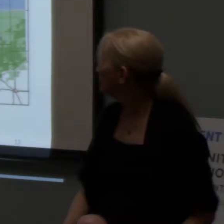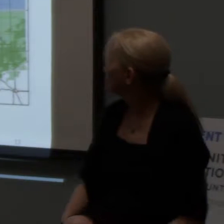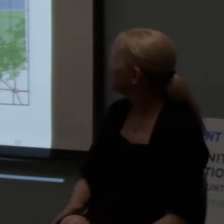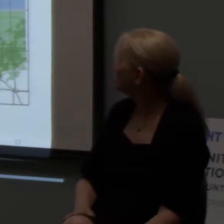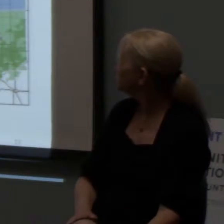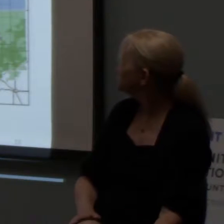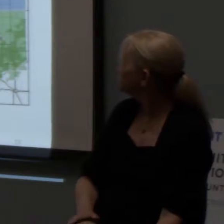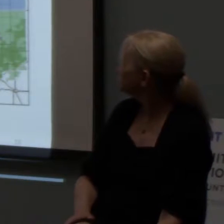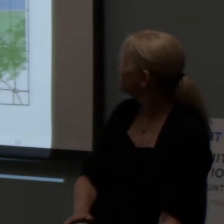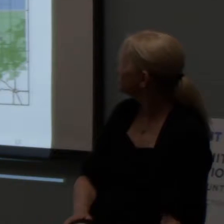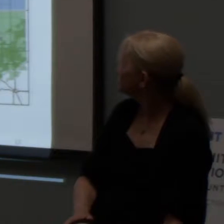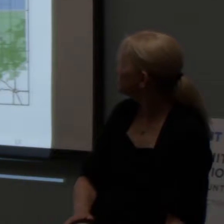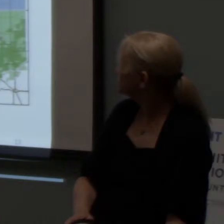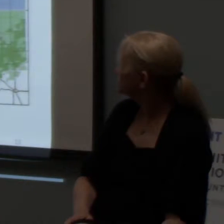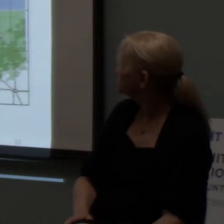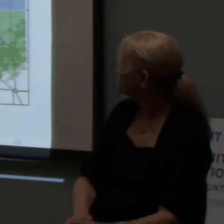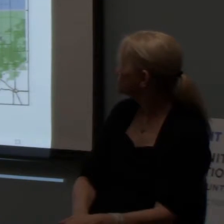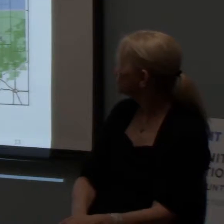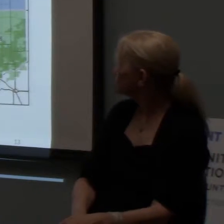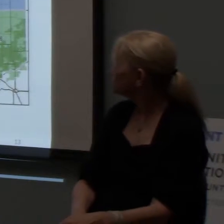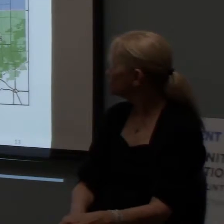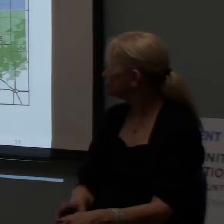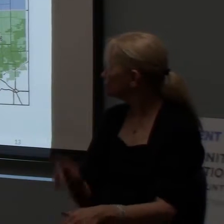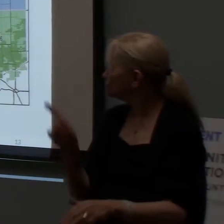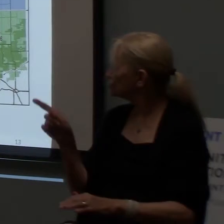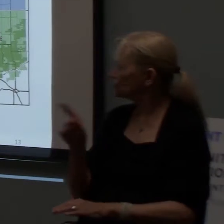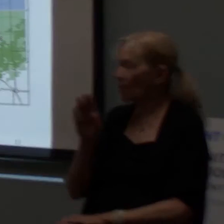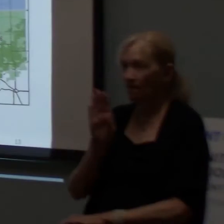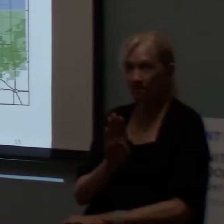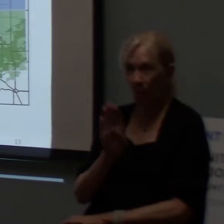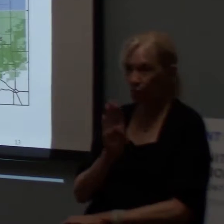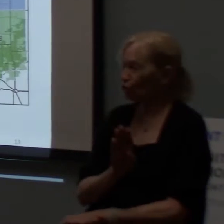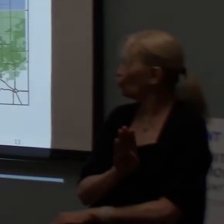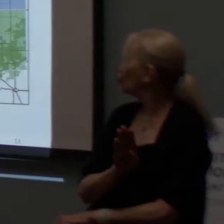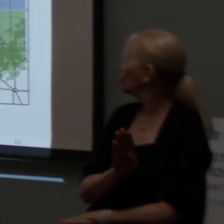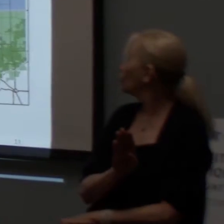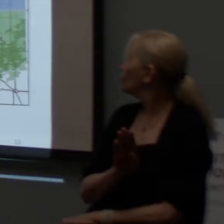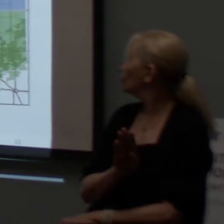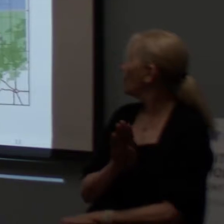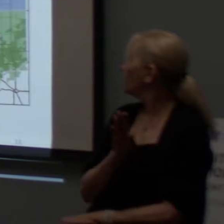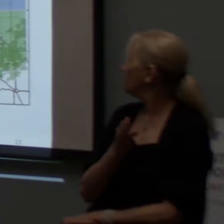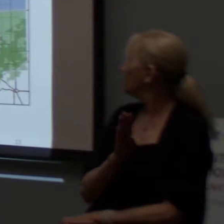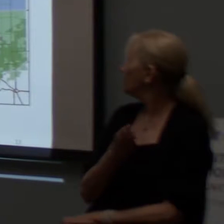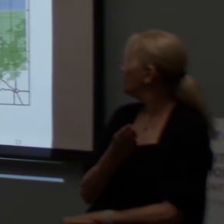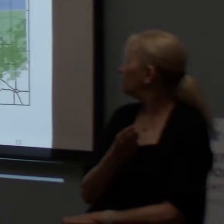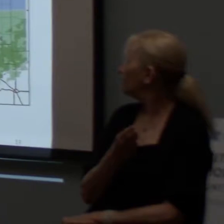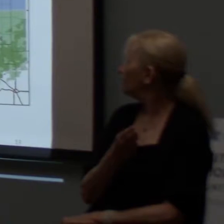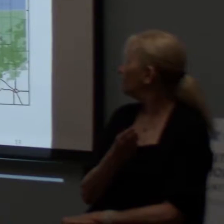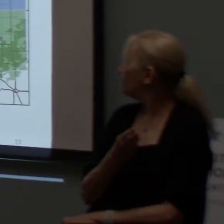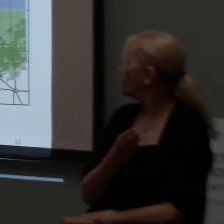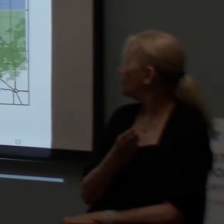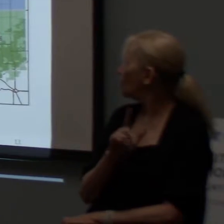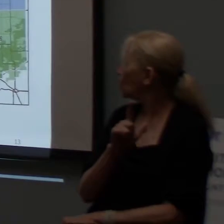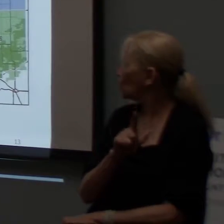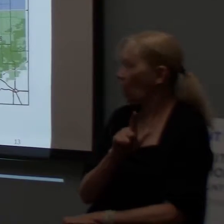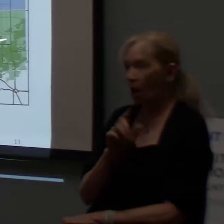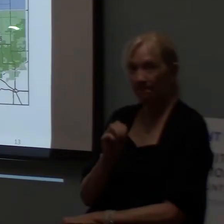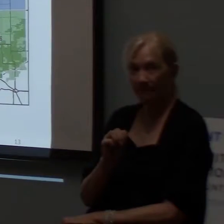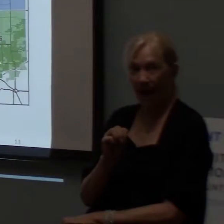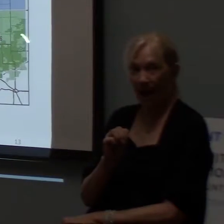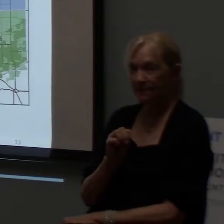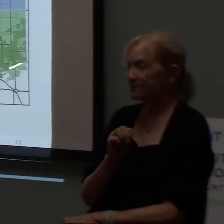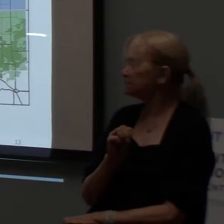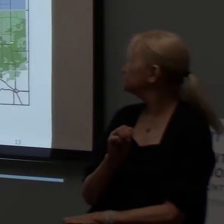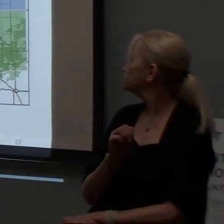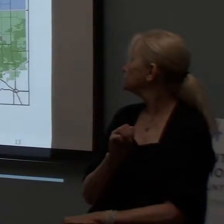We have these 3. This is the Boulder, the blue is the Longmont, and